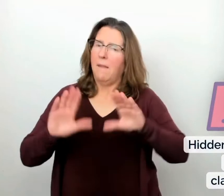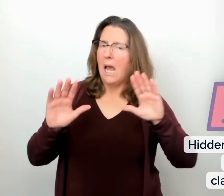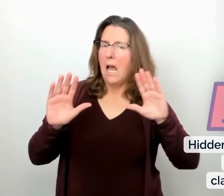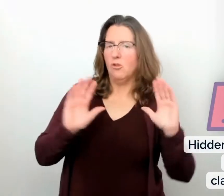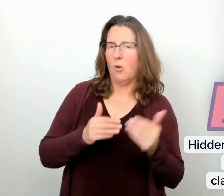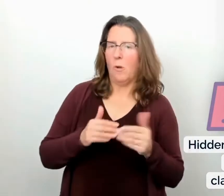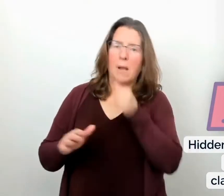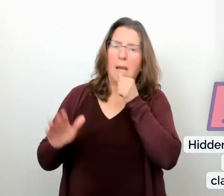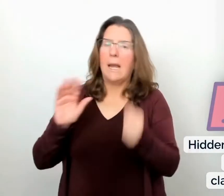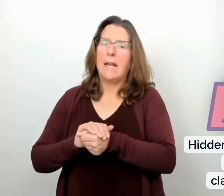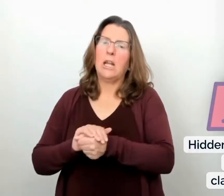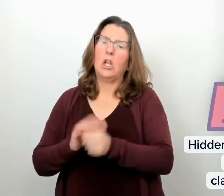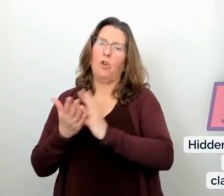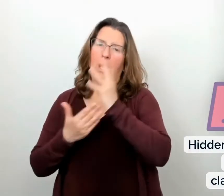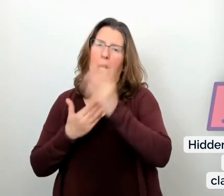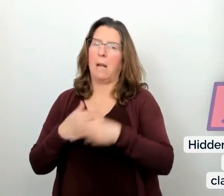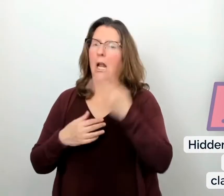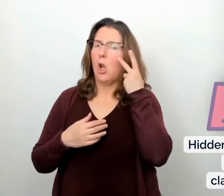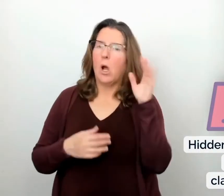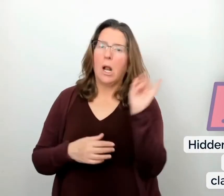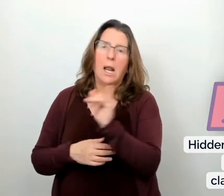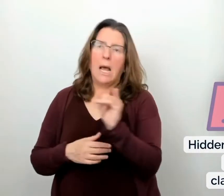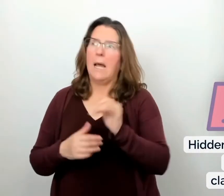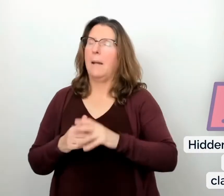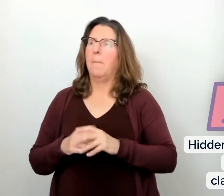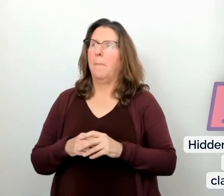The child has to navigate the hidden curriculum for each classroom.